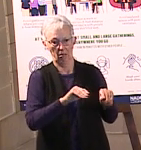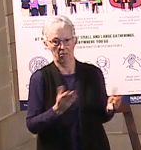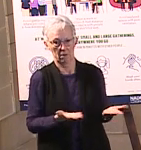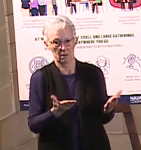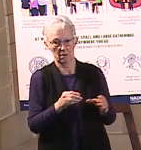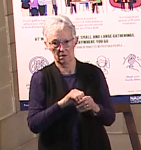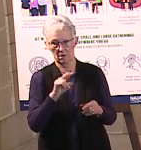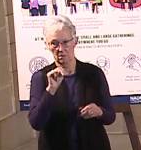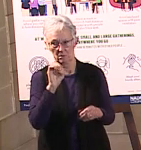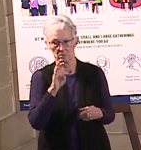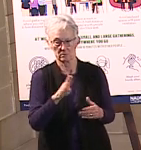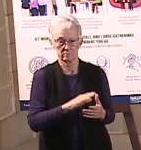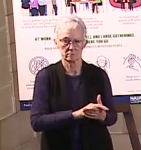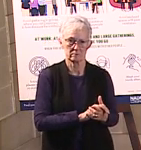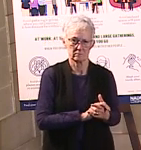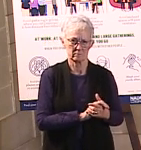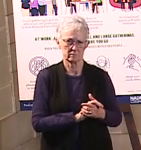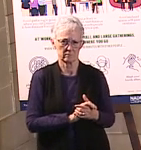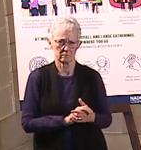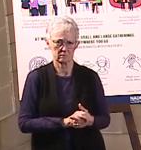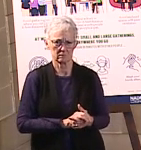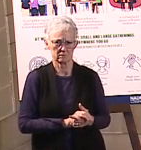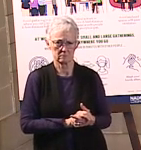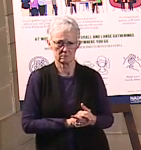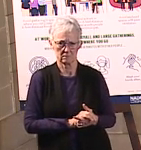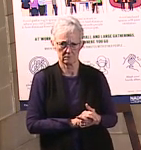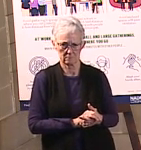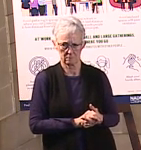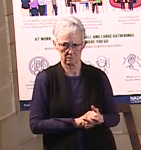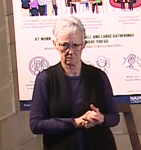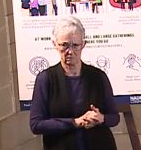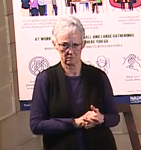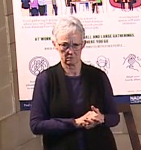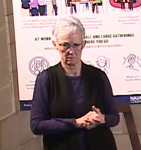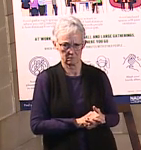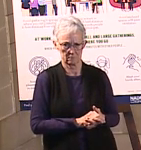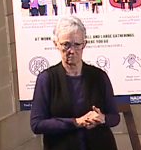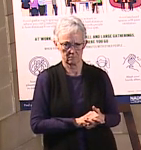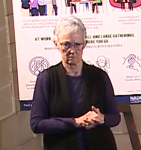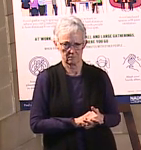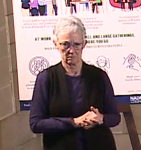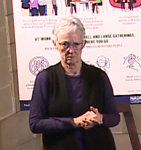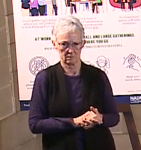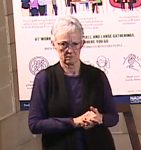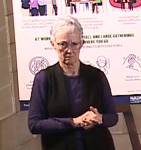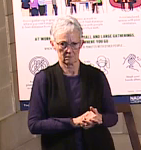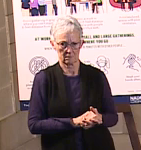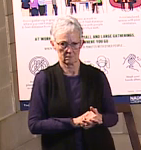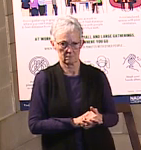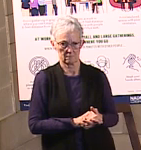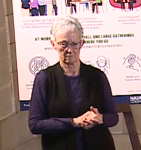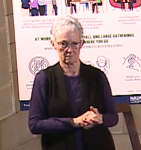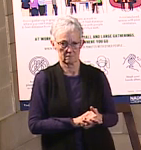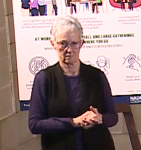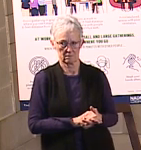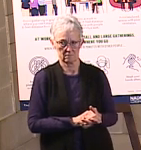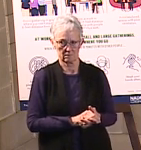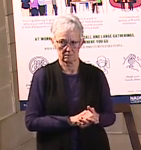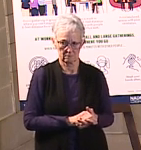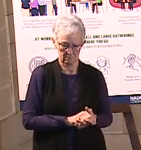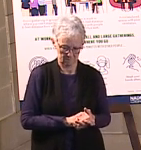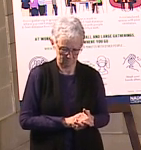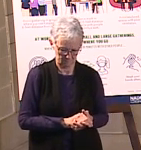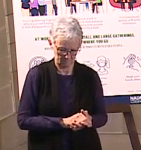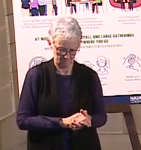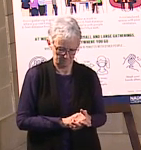Andrew. Clarification also, is the 25,000 you said for the long-term, residents, long-term care residents,